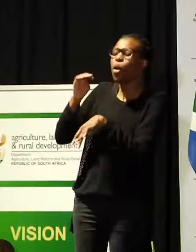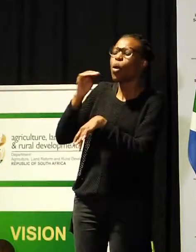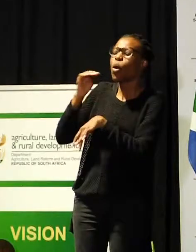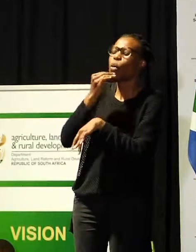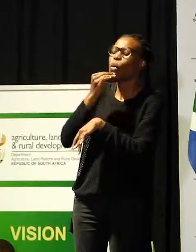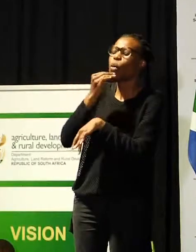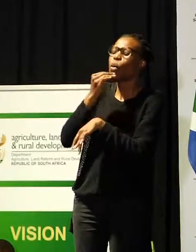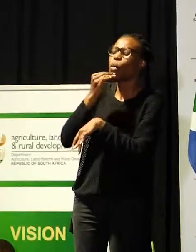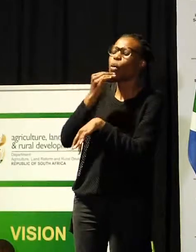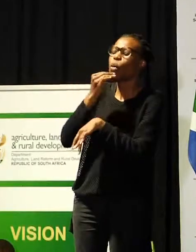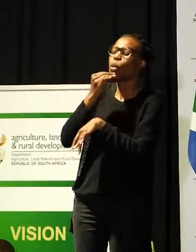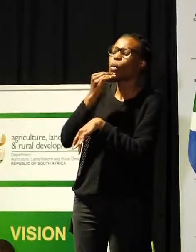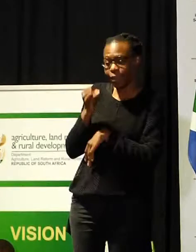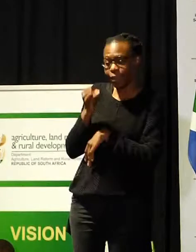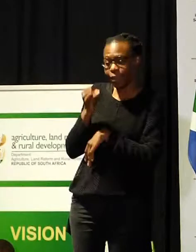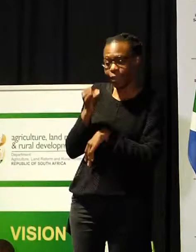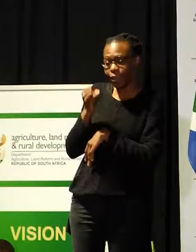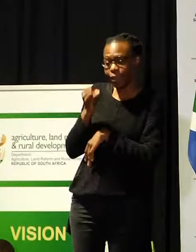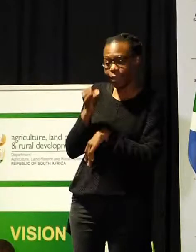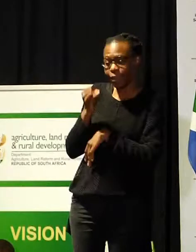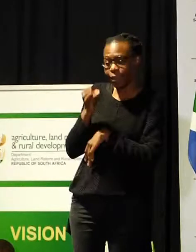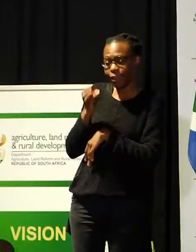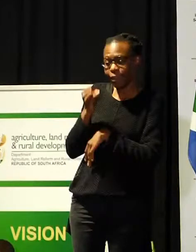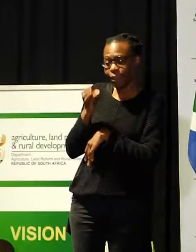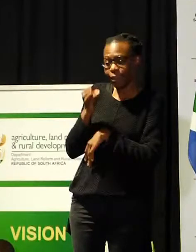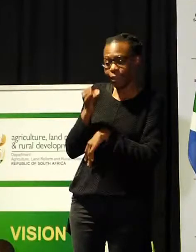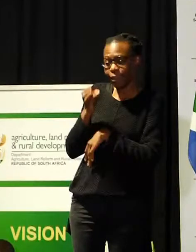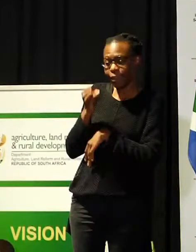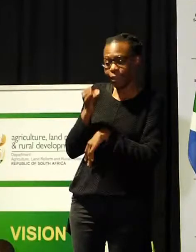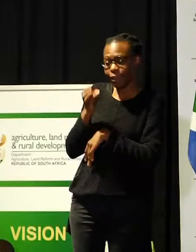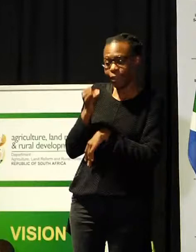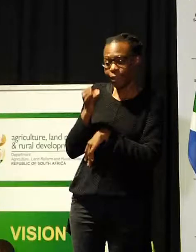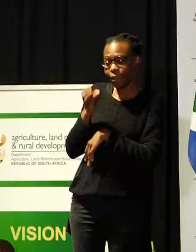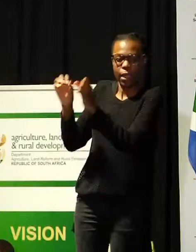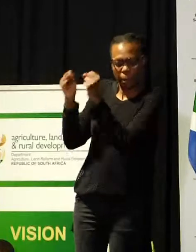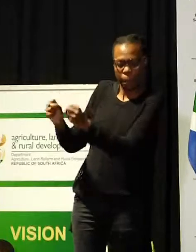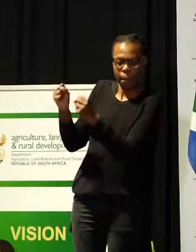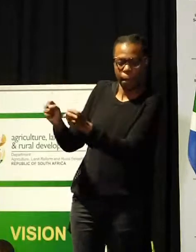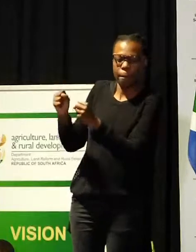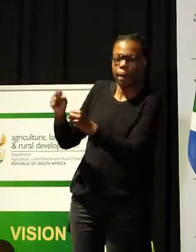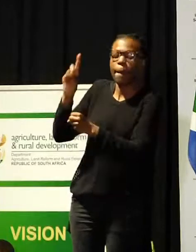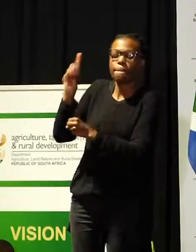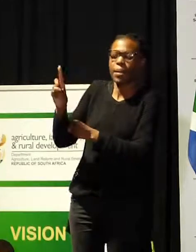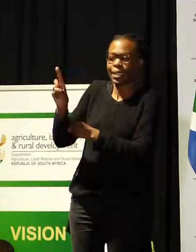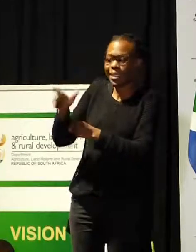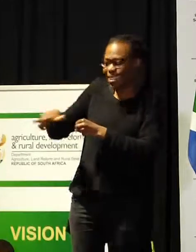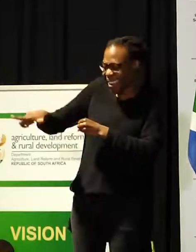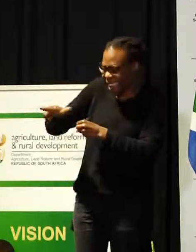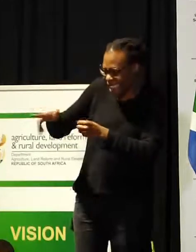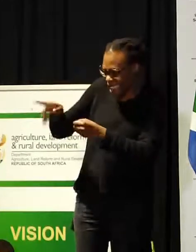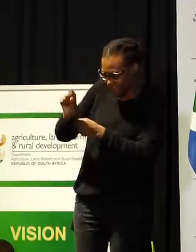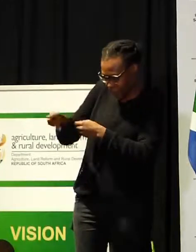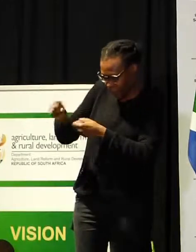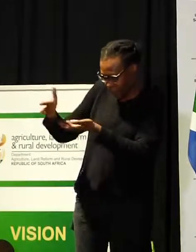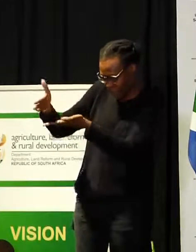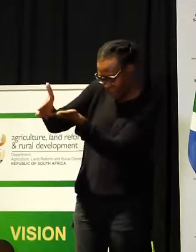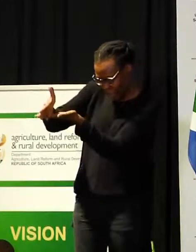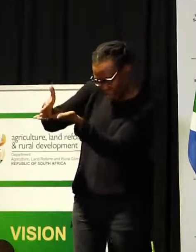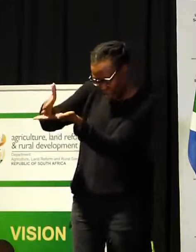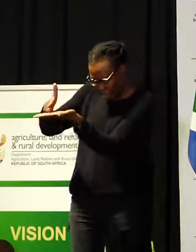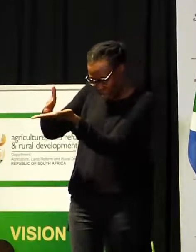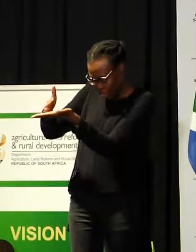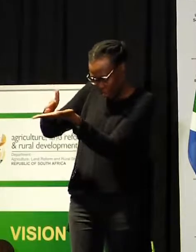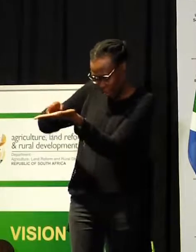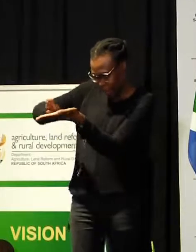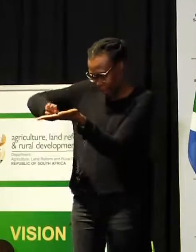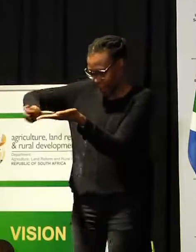if the state wants to keep it under leasehold, but at least a certain portion of that land must be given